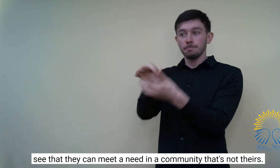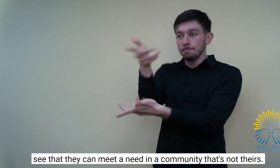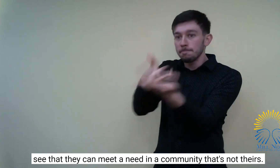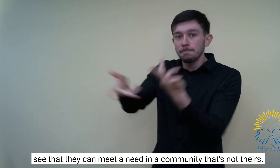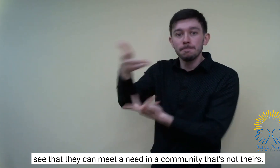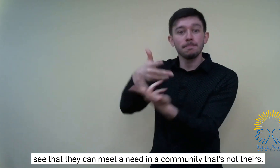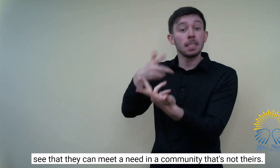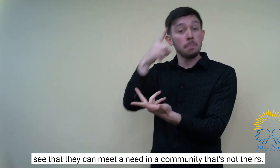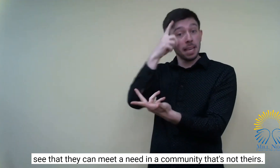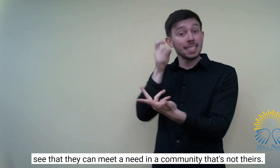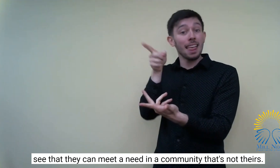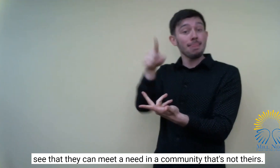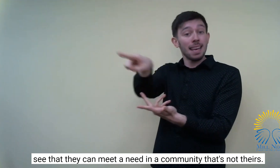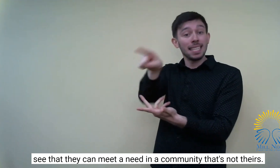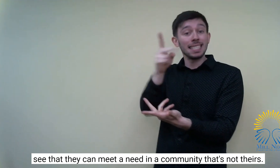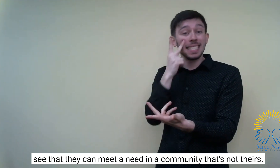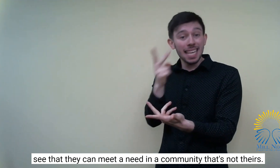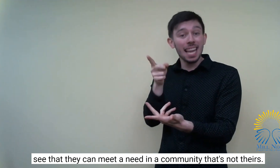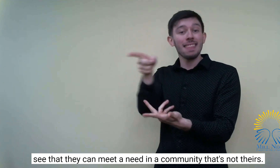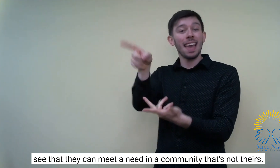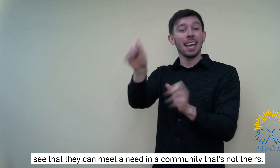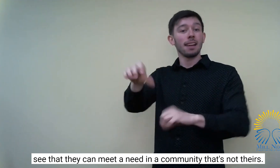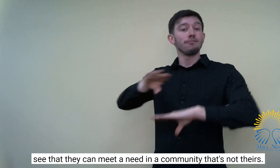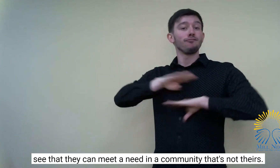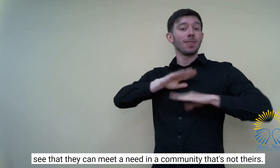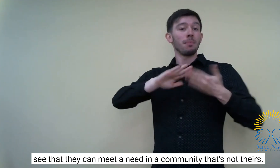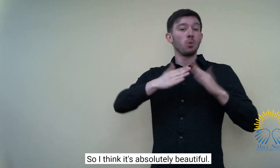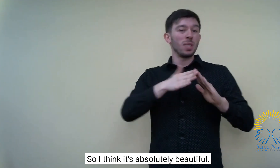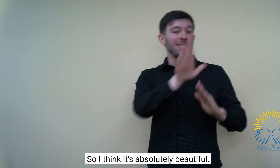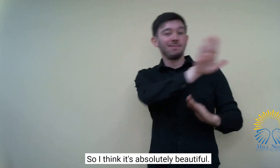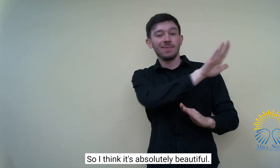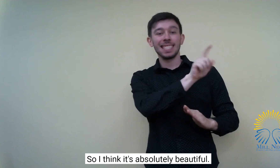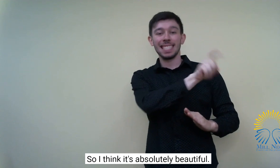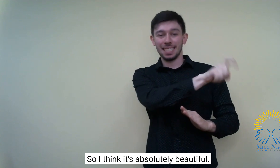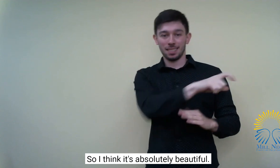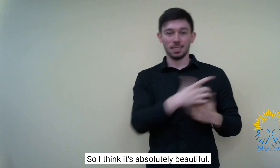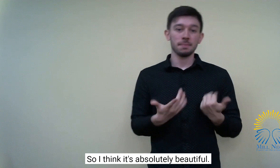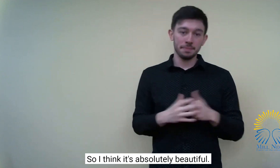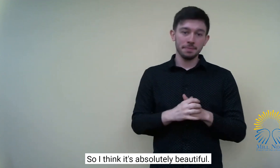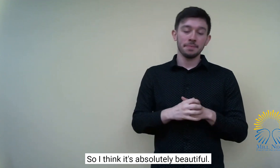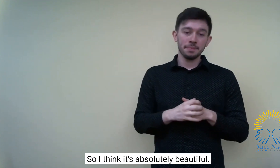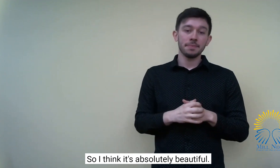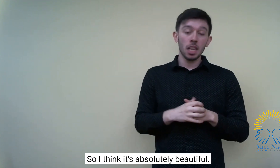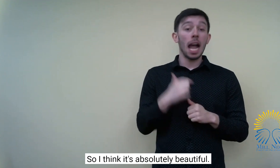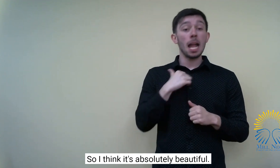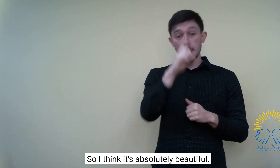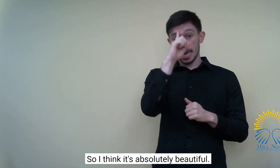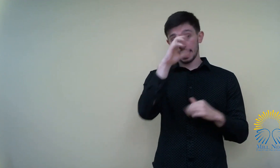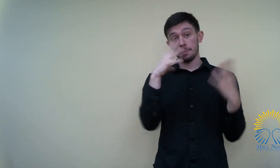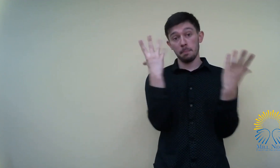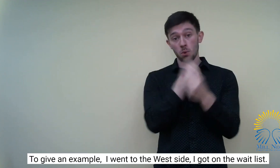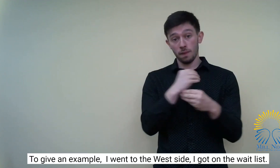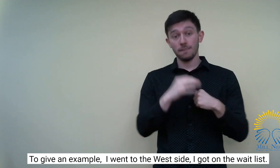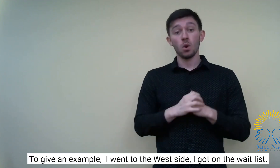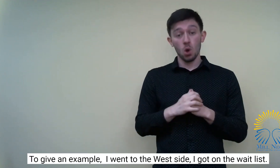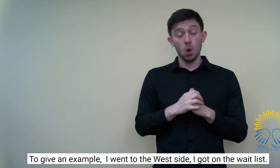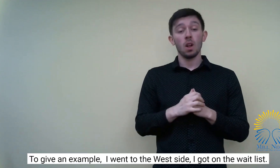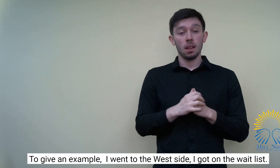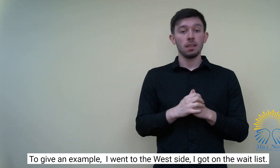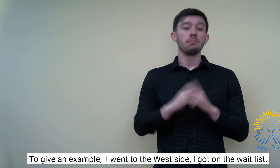can meet a need in a community that's not theirs. So I think it's absolutely beautiful. To give an example,